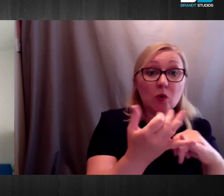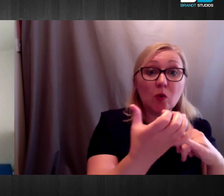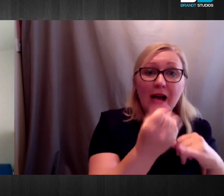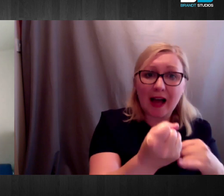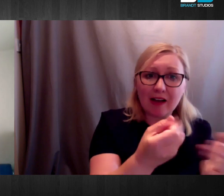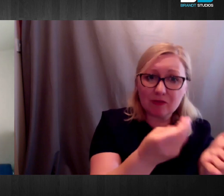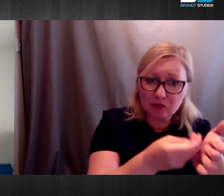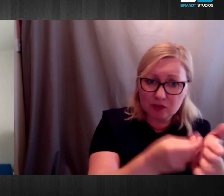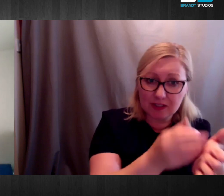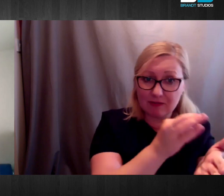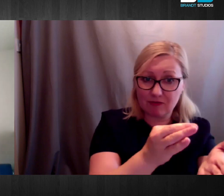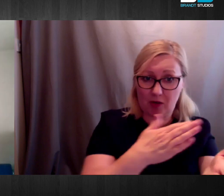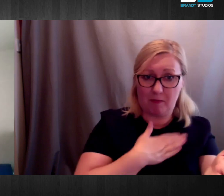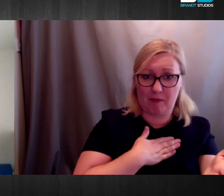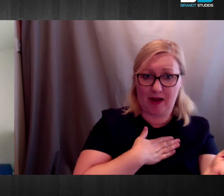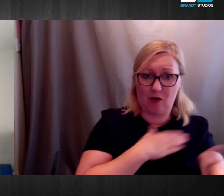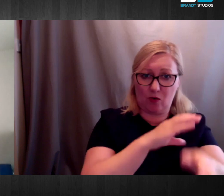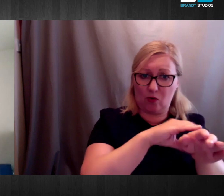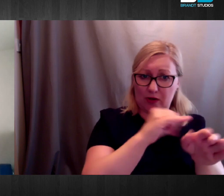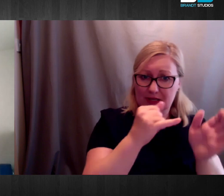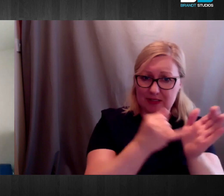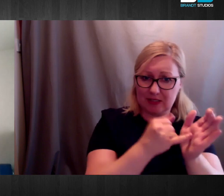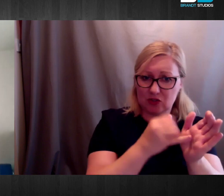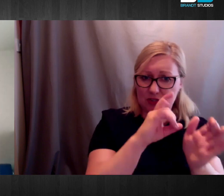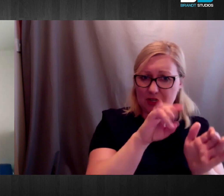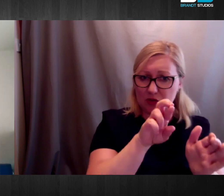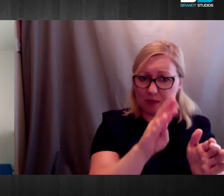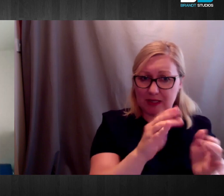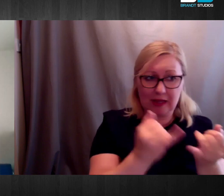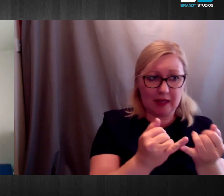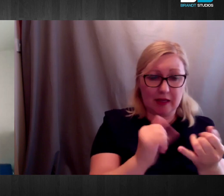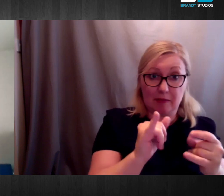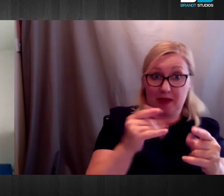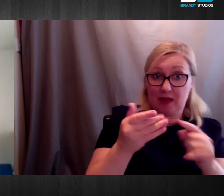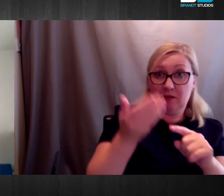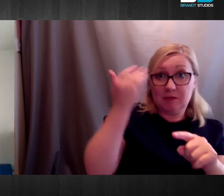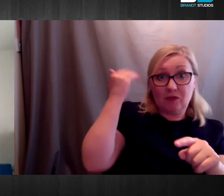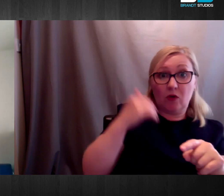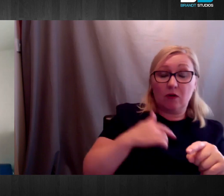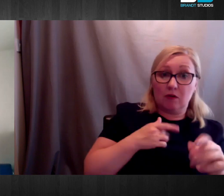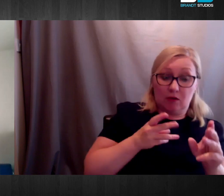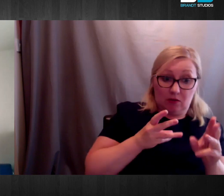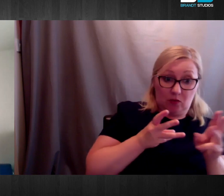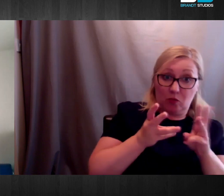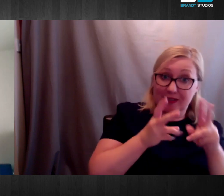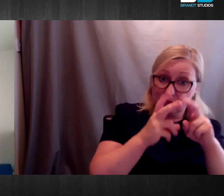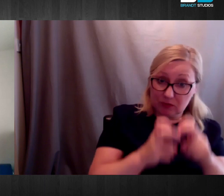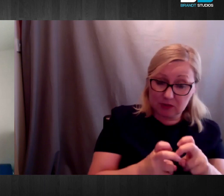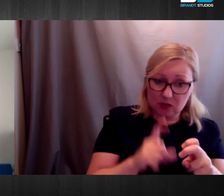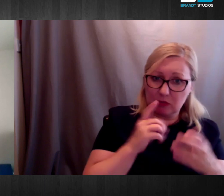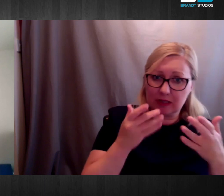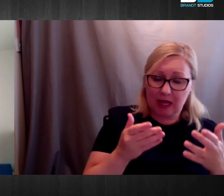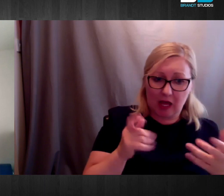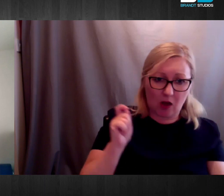going to happen to their award. They find themselves in all sorts of circumstances. Some can work from